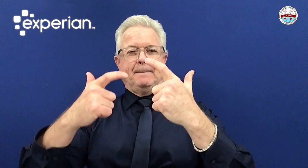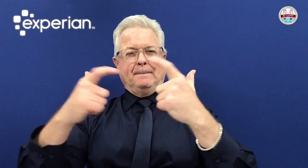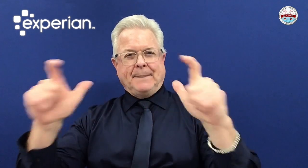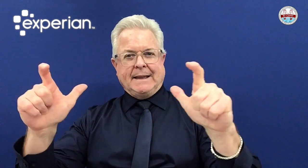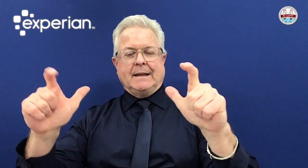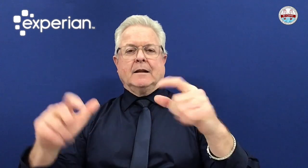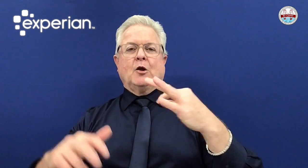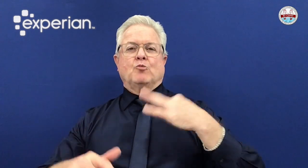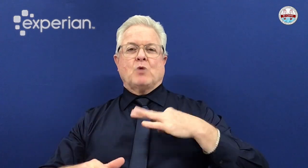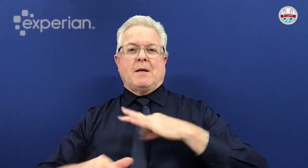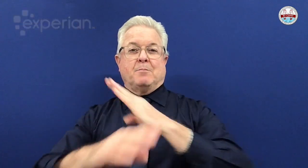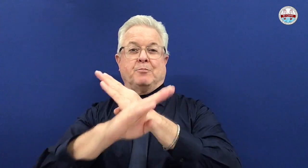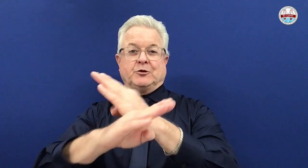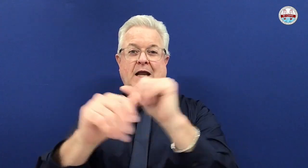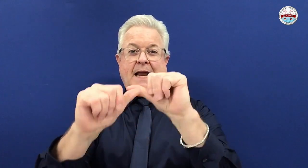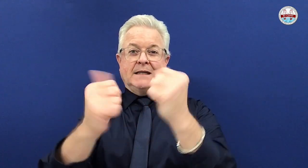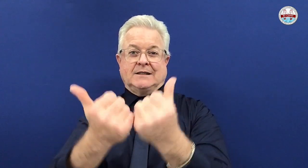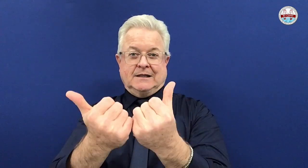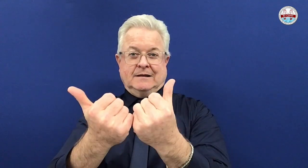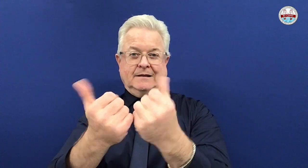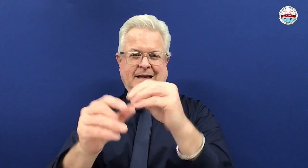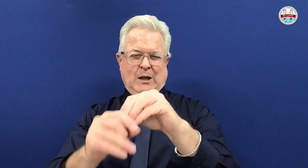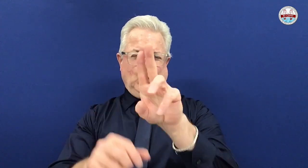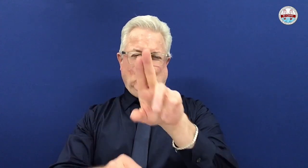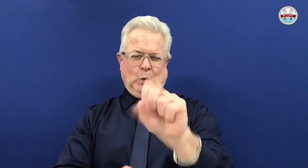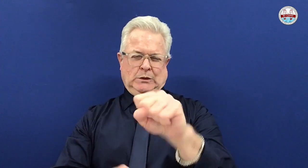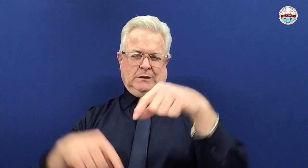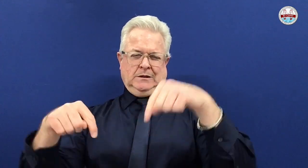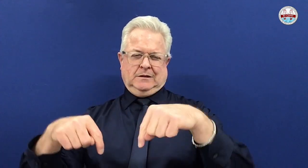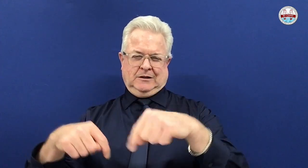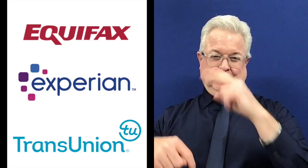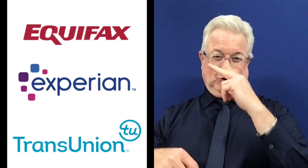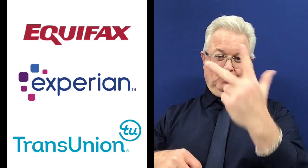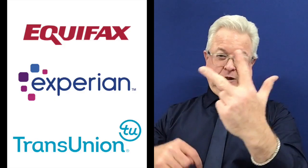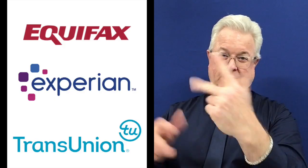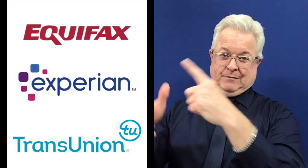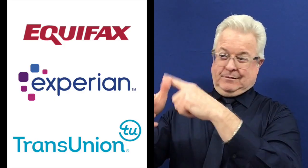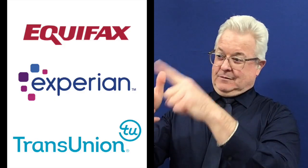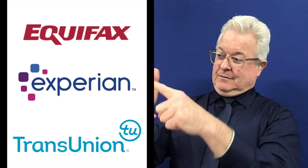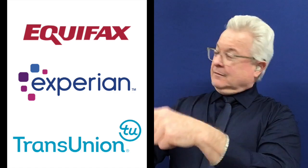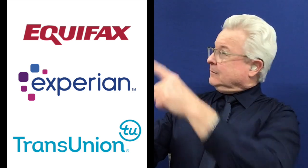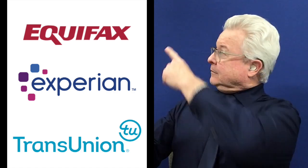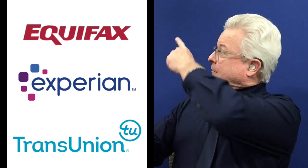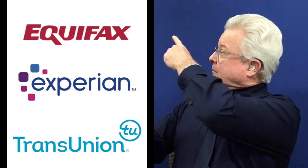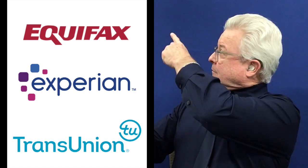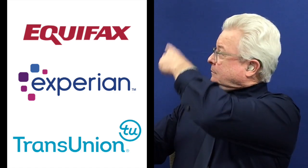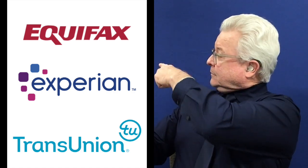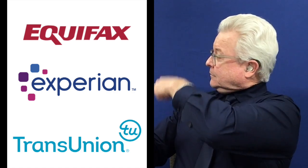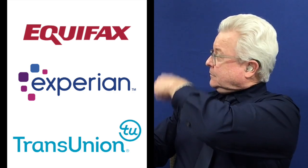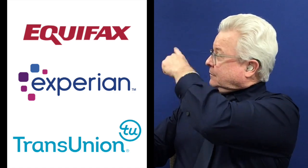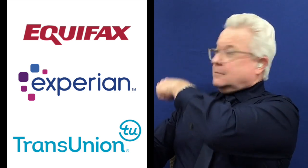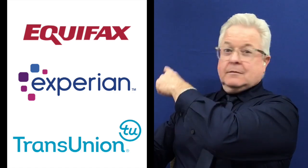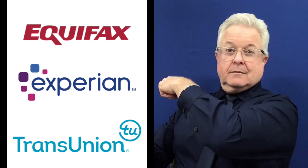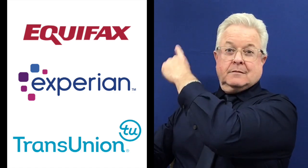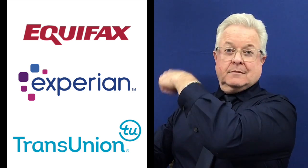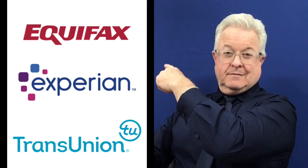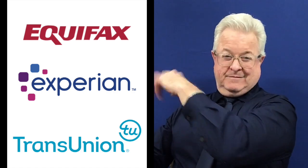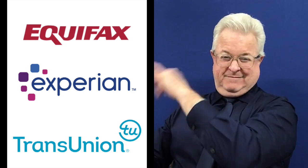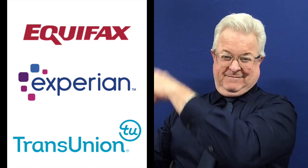They're one of 3 credit protection bureaus in the United States. And here's a list of the others.